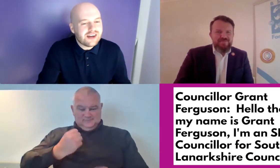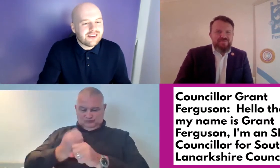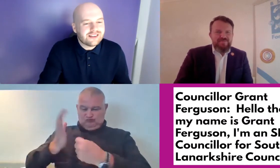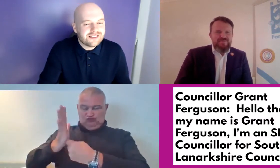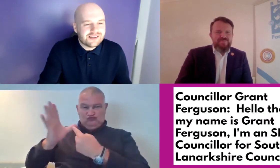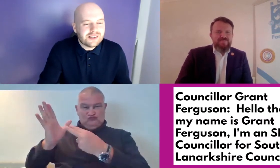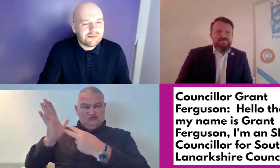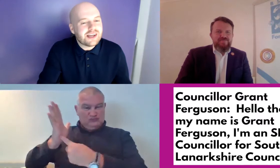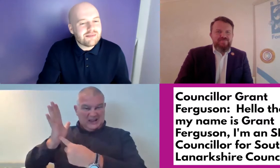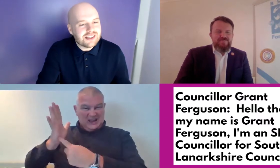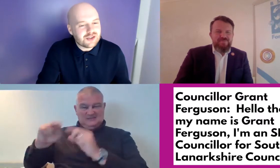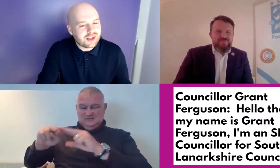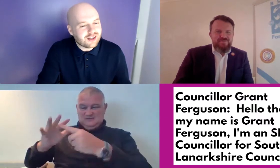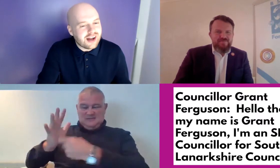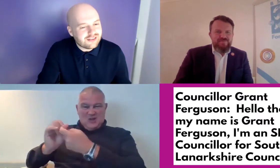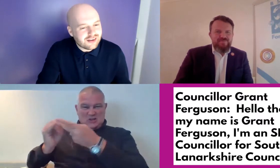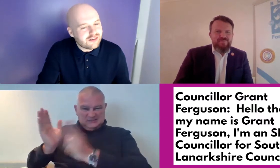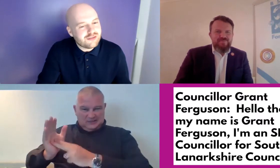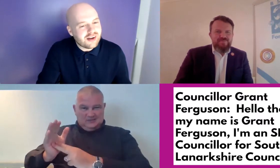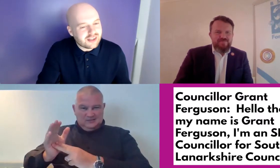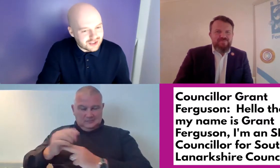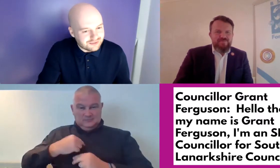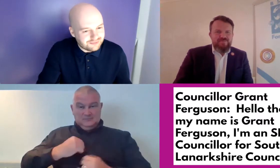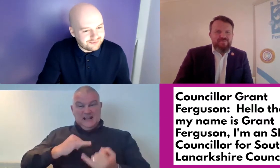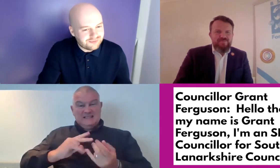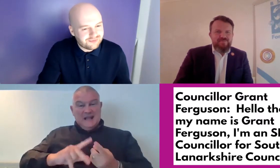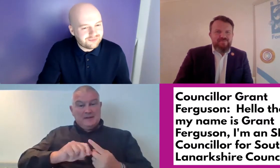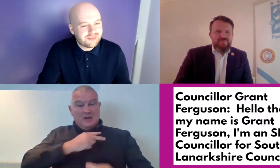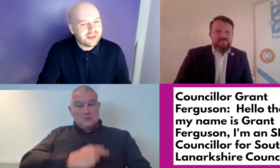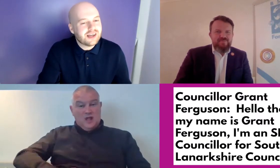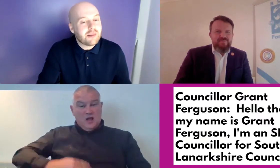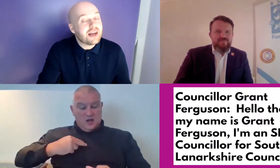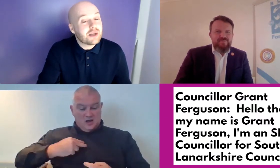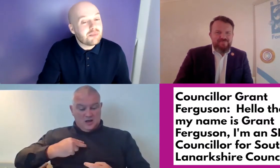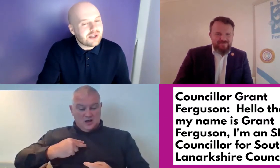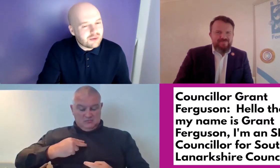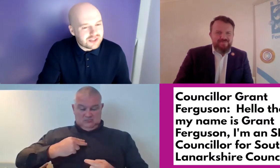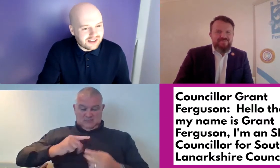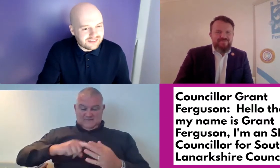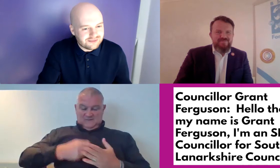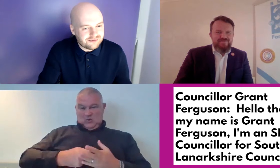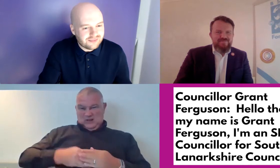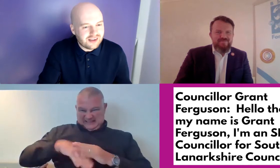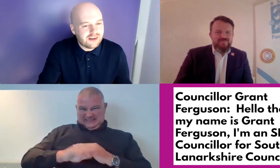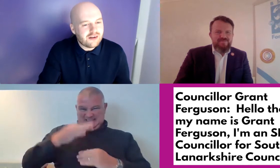Hello there, my name is Grant Ferguson. I'm an SNP councillor